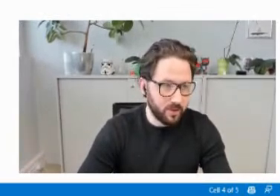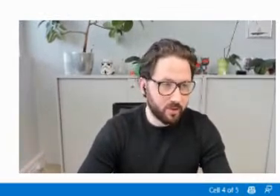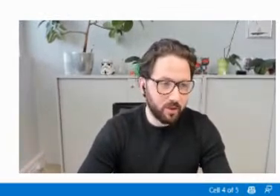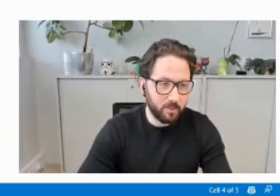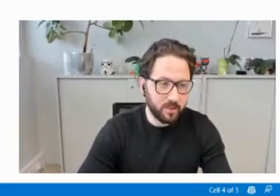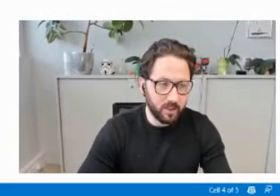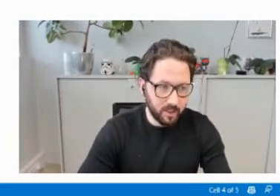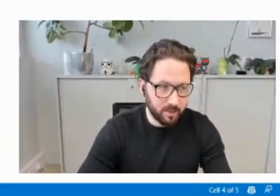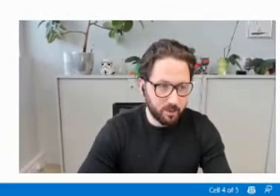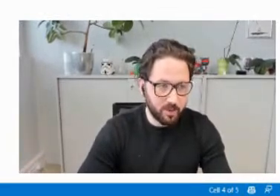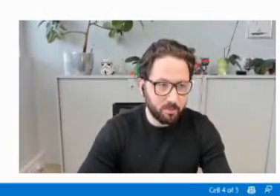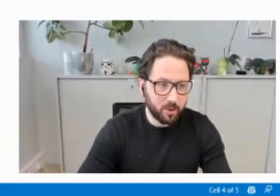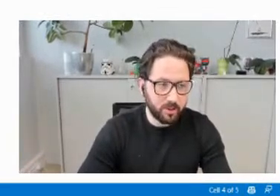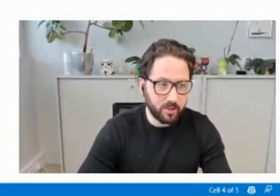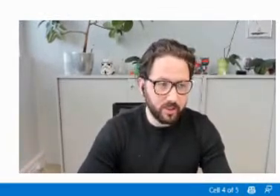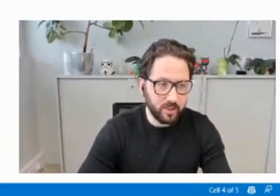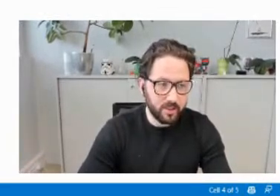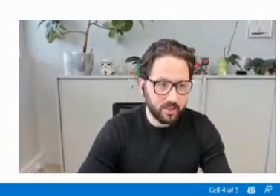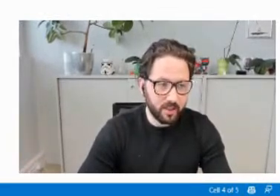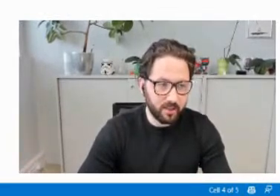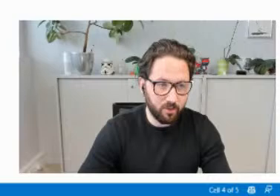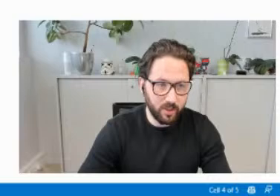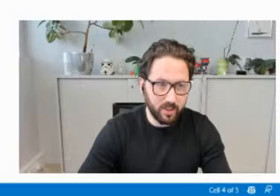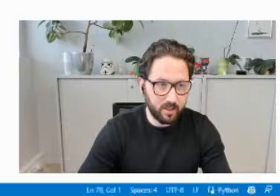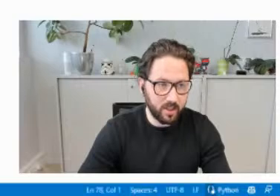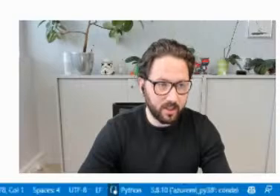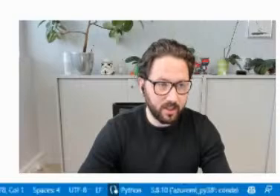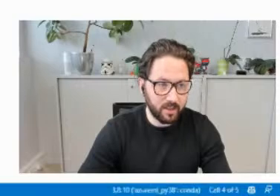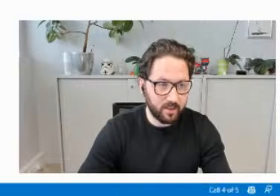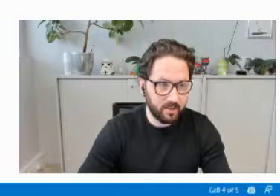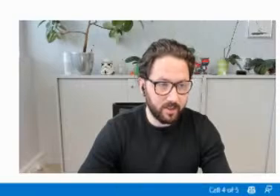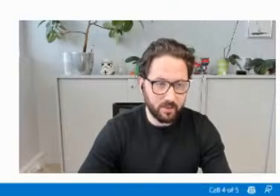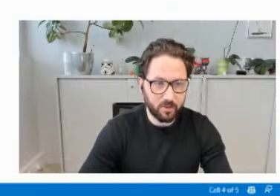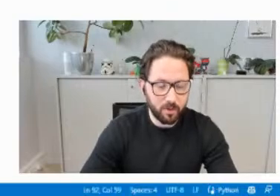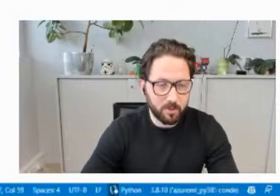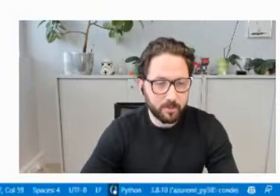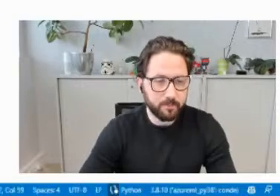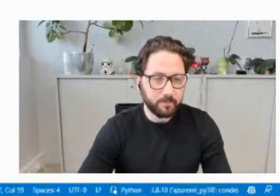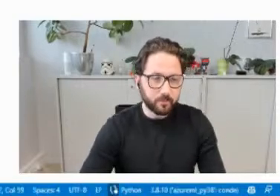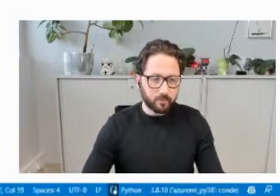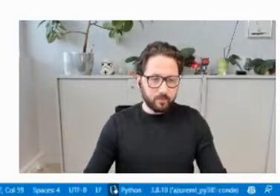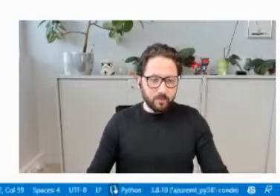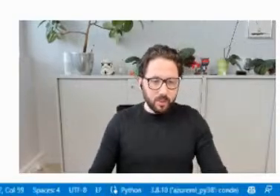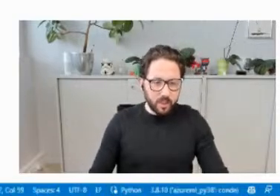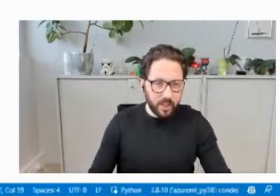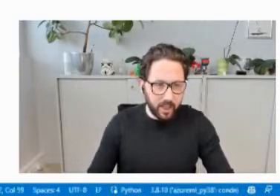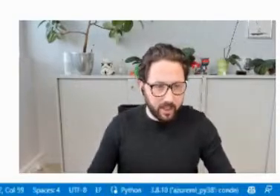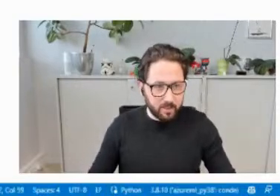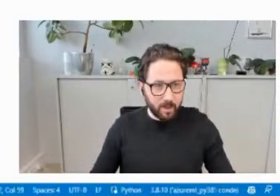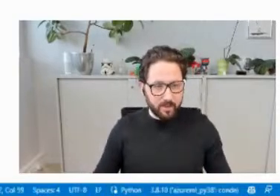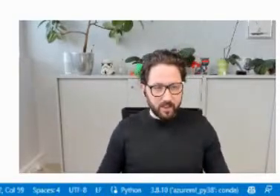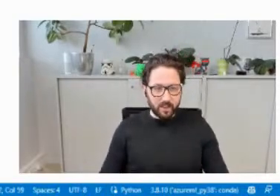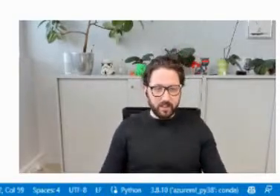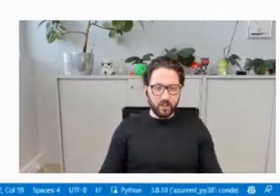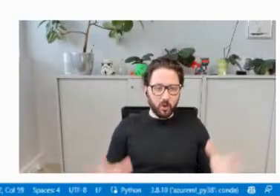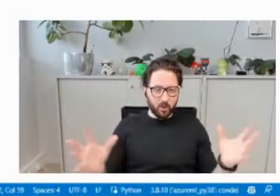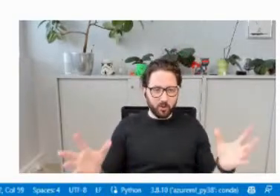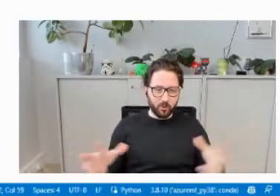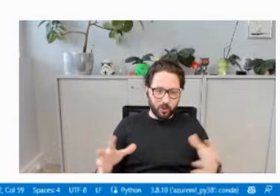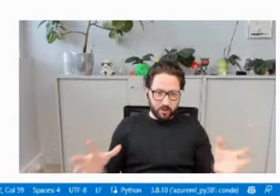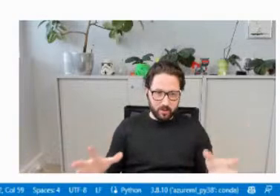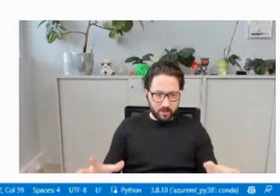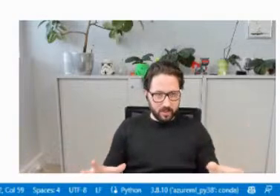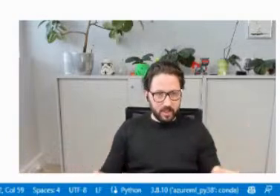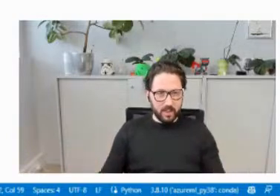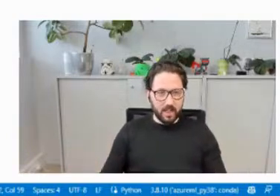So the first script and the most important is the test script. It is basically the